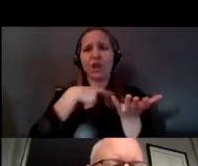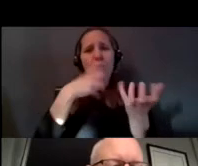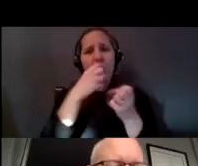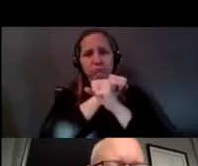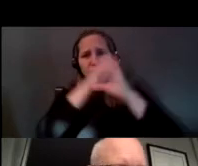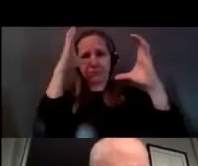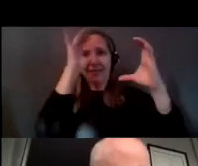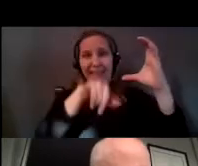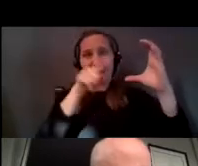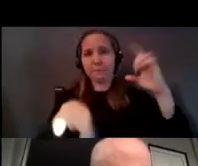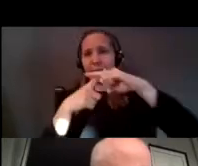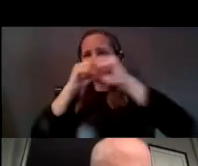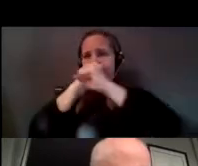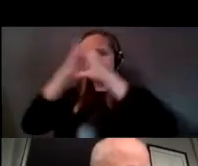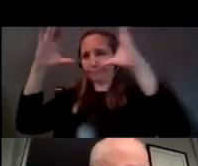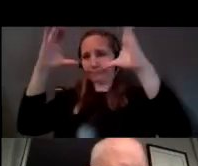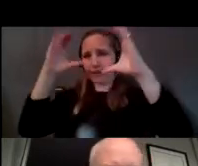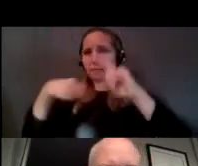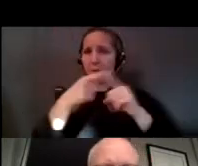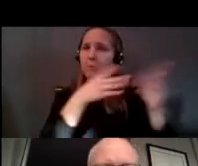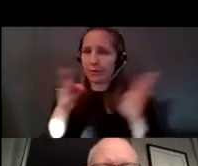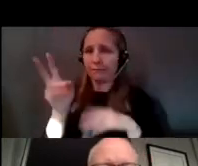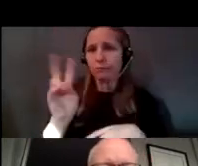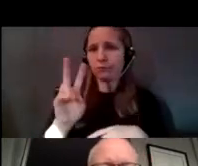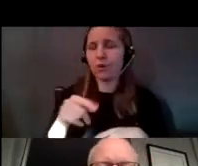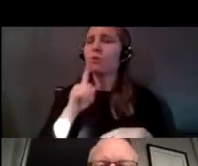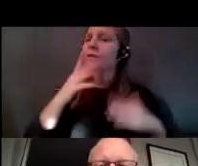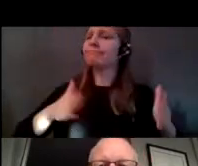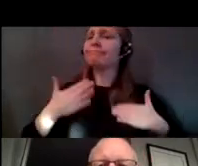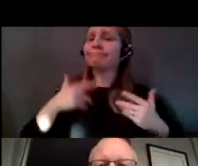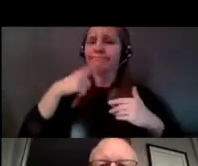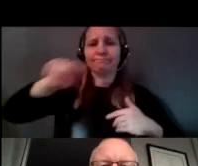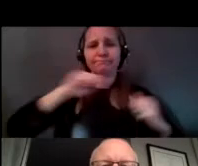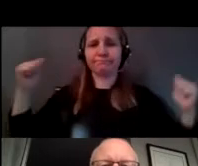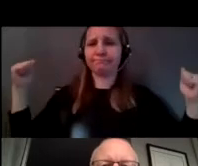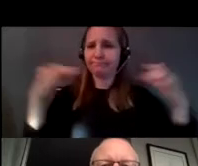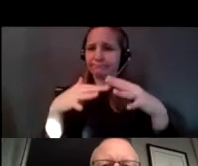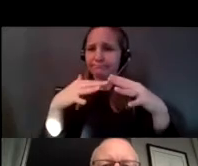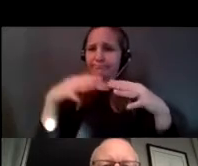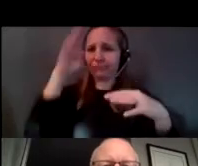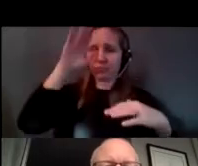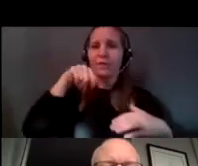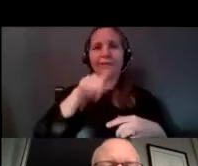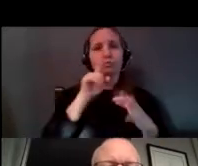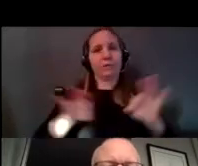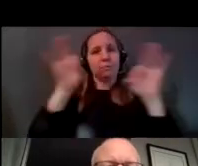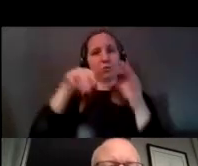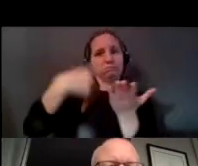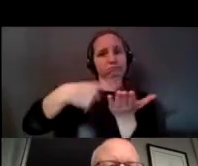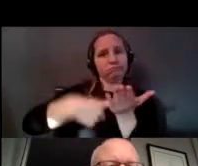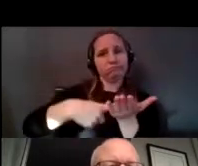larger frame for planning Vancouver together. I'm very pleased that you're all here today. This is a key topic in the Vancouver Plan and threads its way